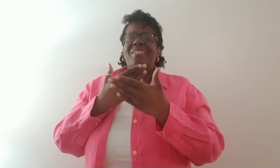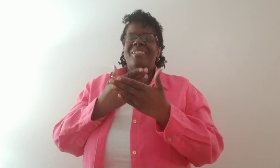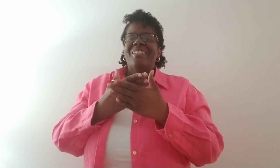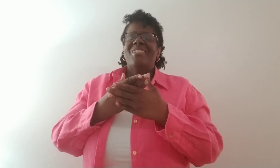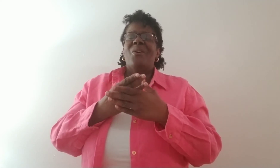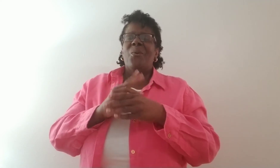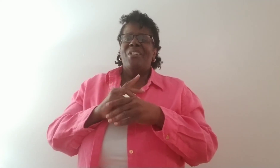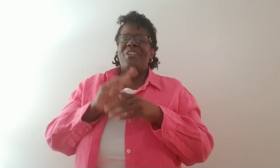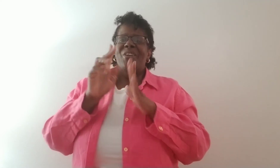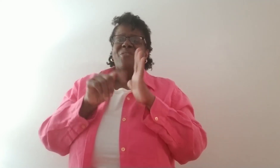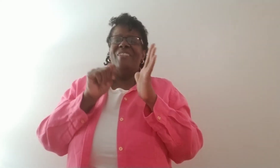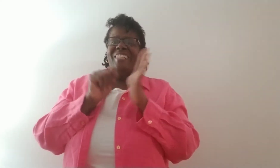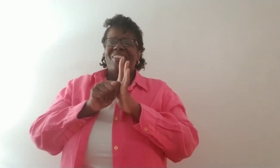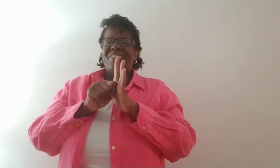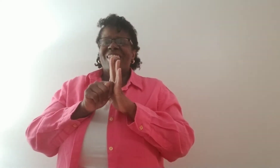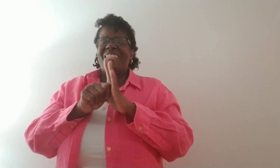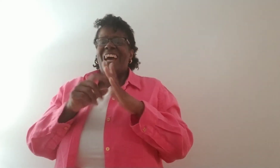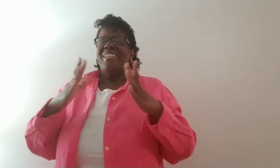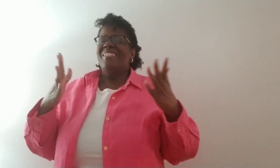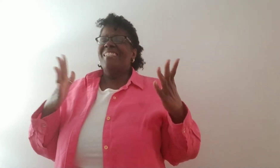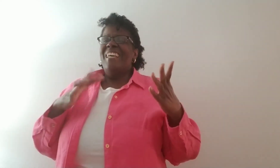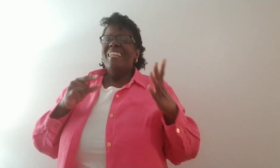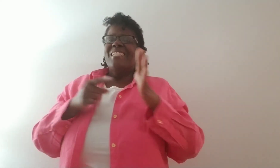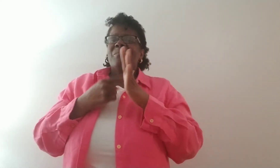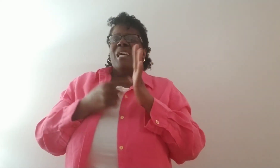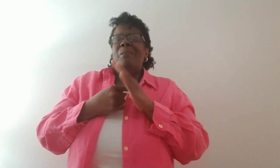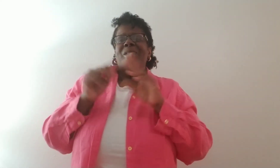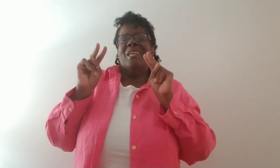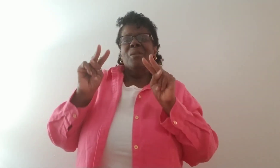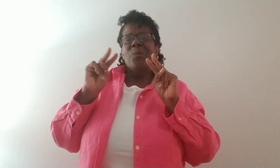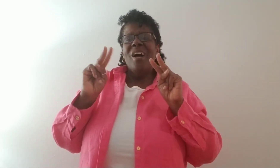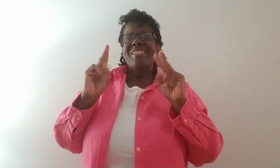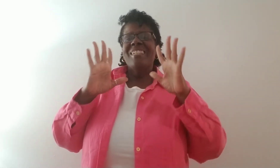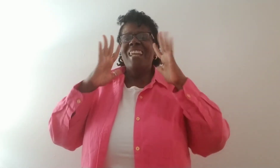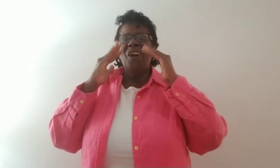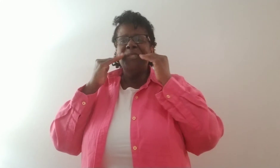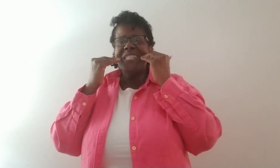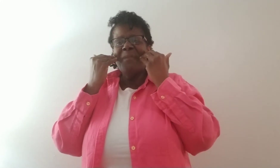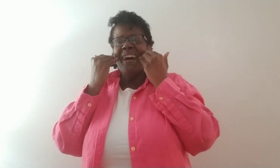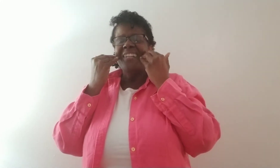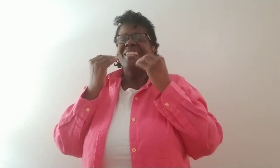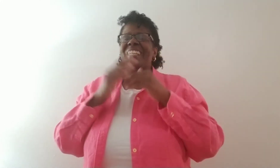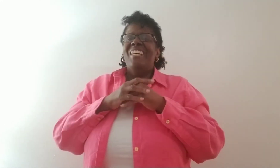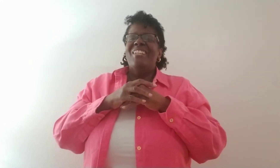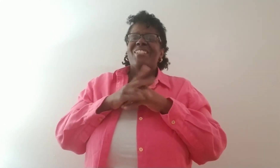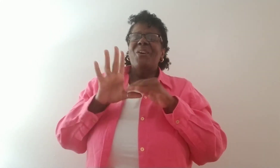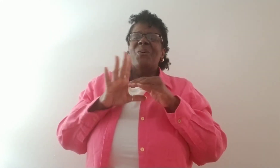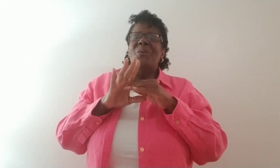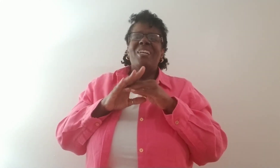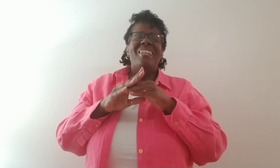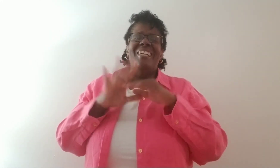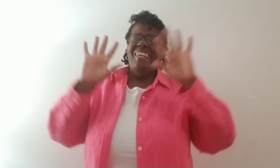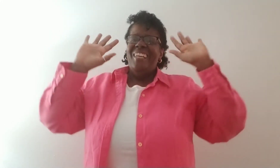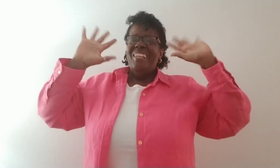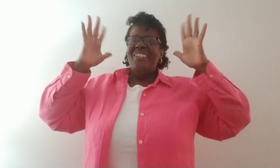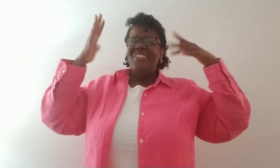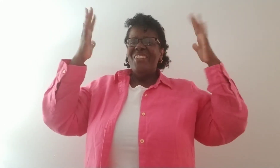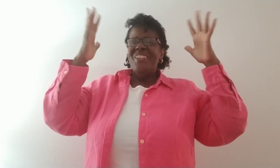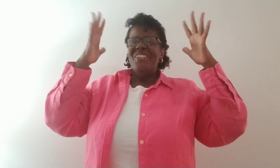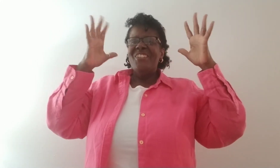good on your videos. And I just, sometimes as I was watching, I was smiling. So kudos